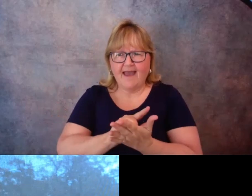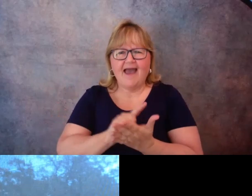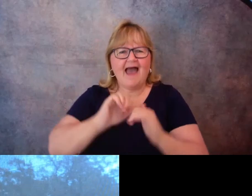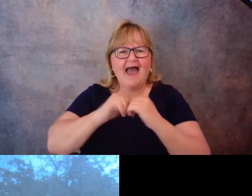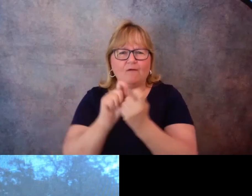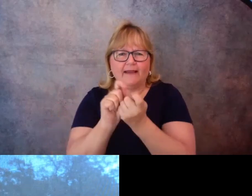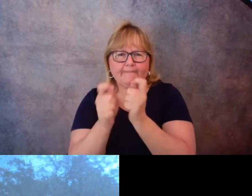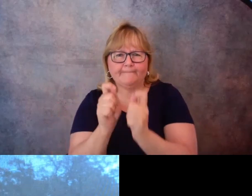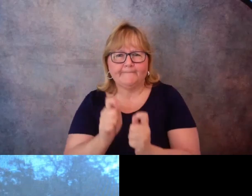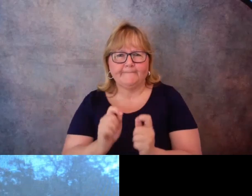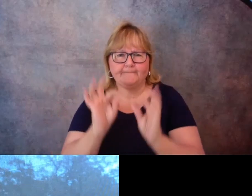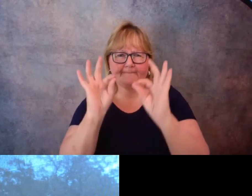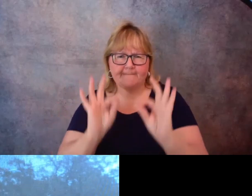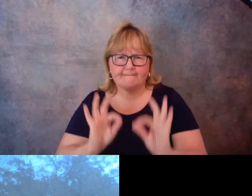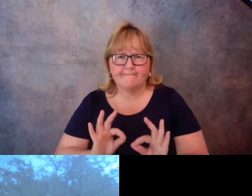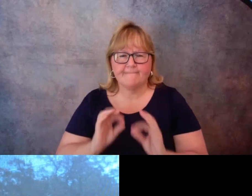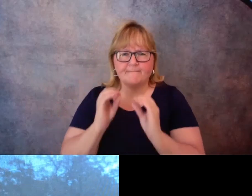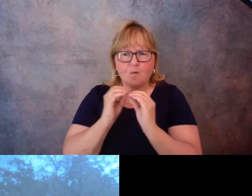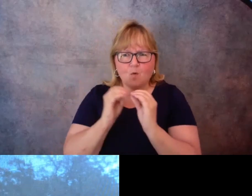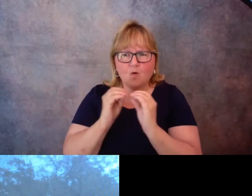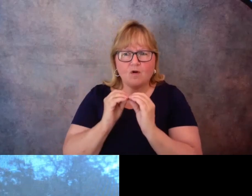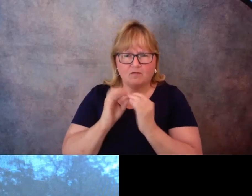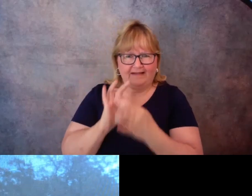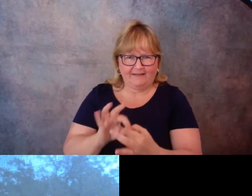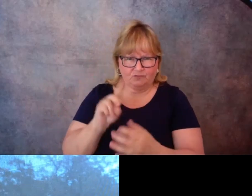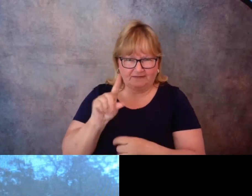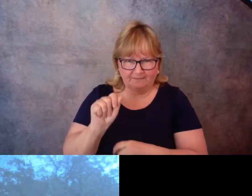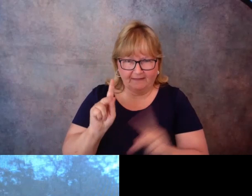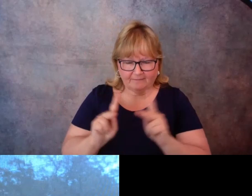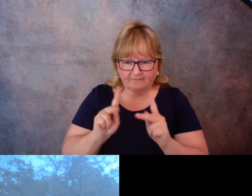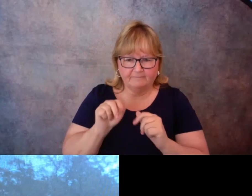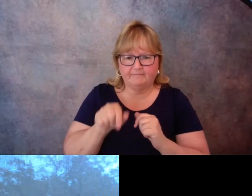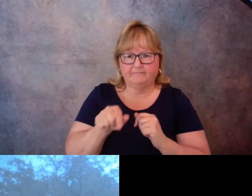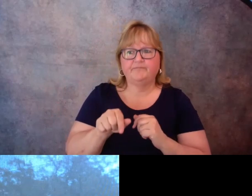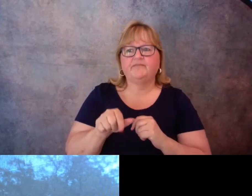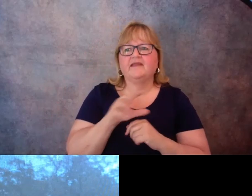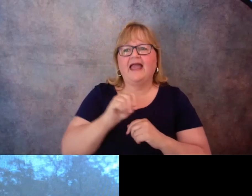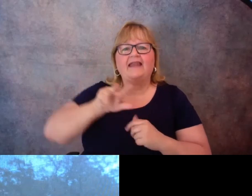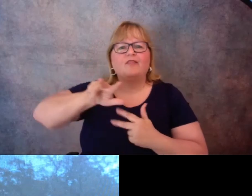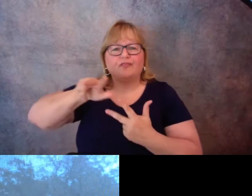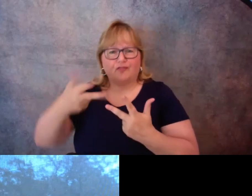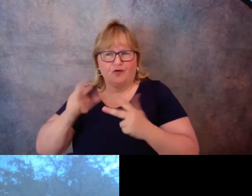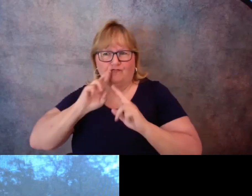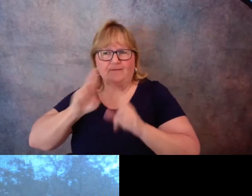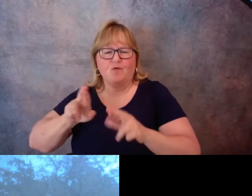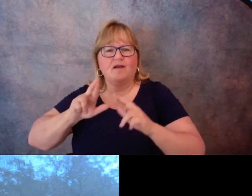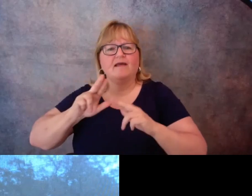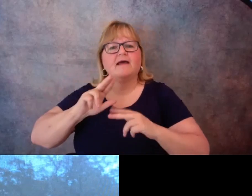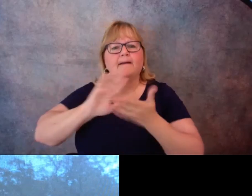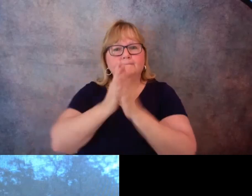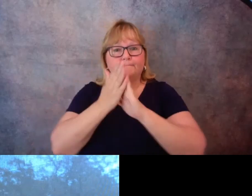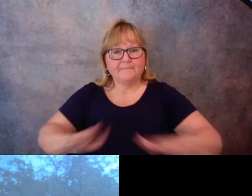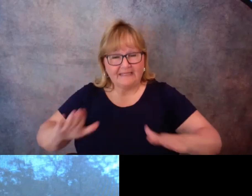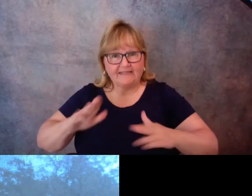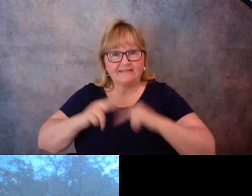nuanced further. And then with a third report on peace building processes and